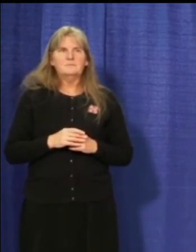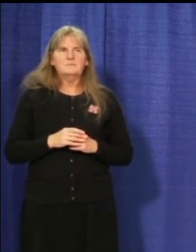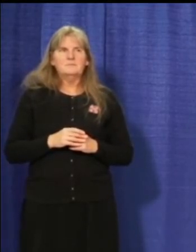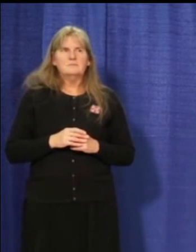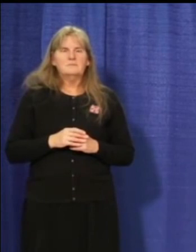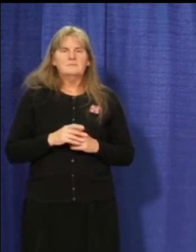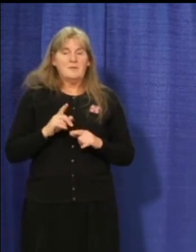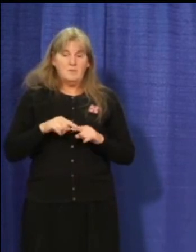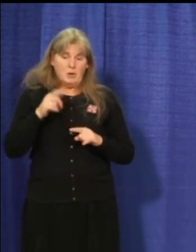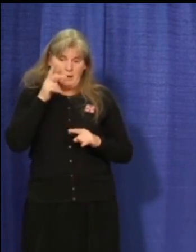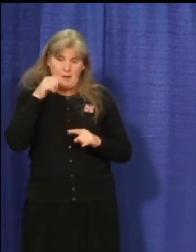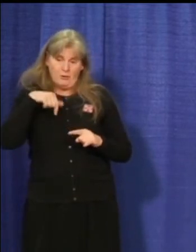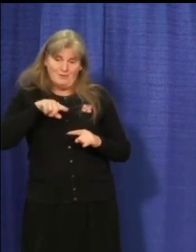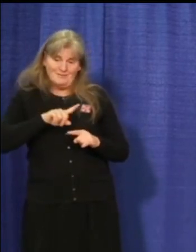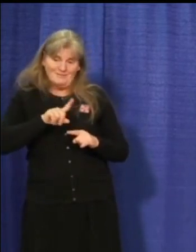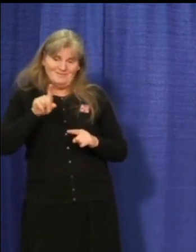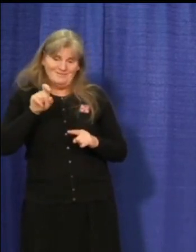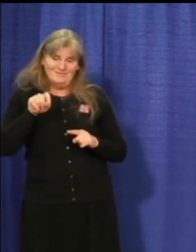Maybe you can't hear us.